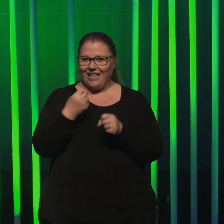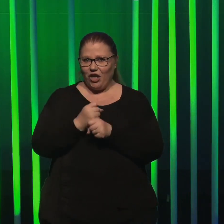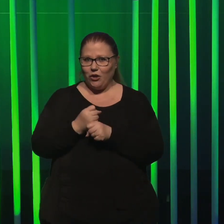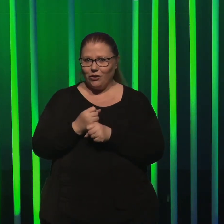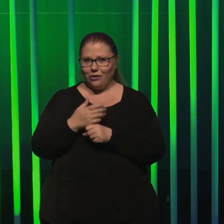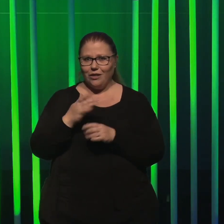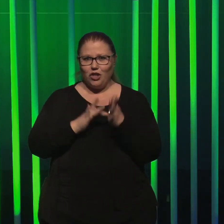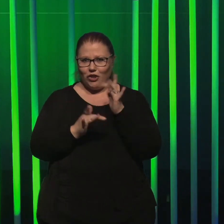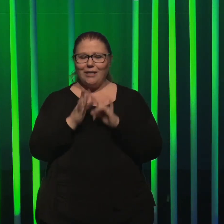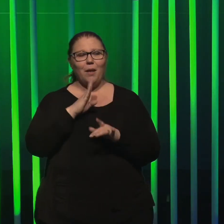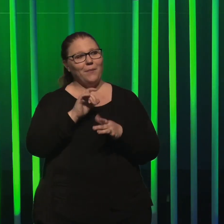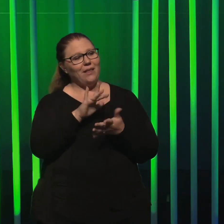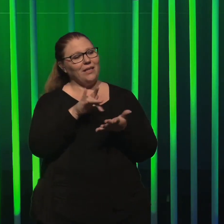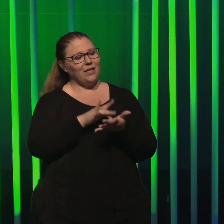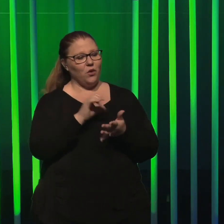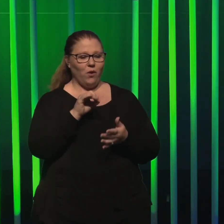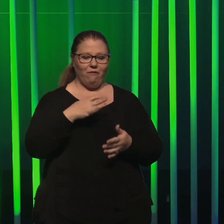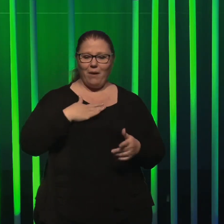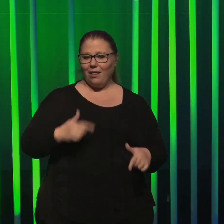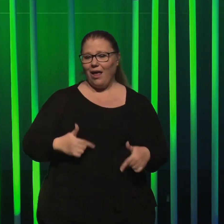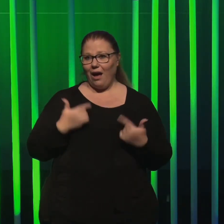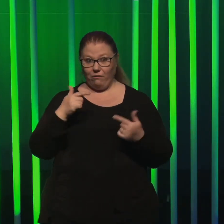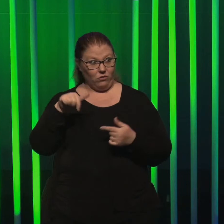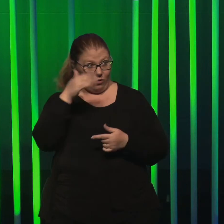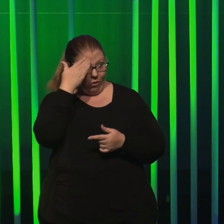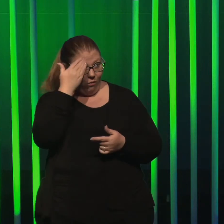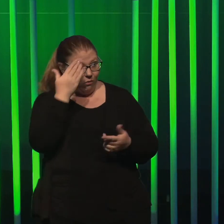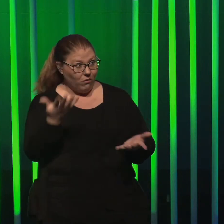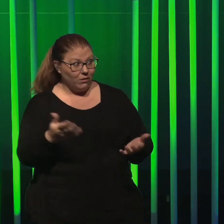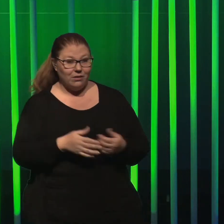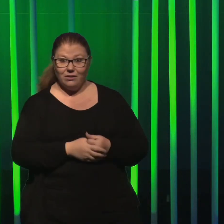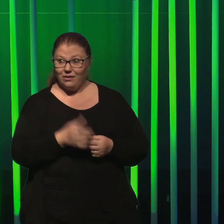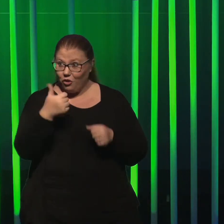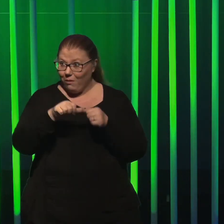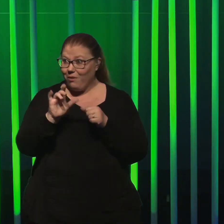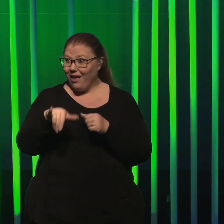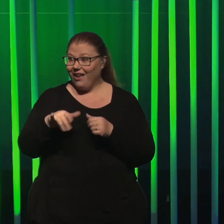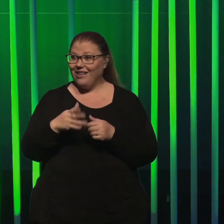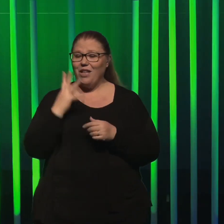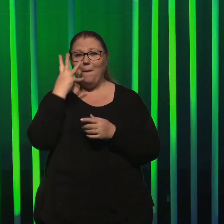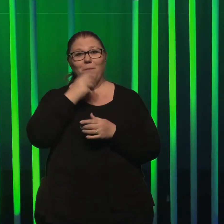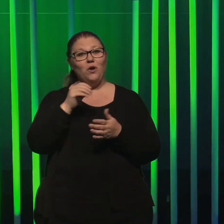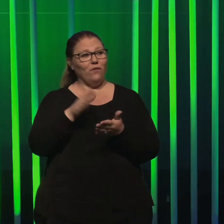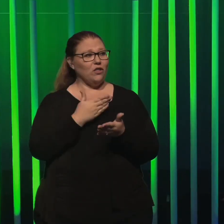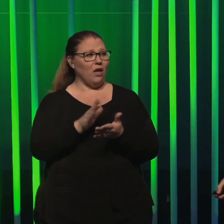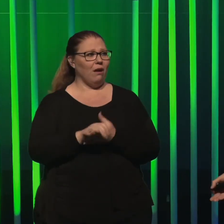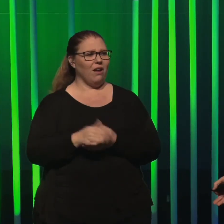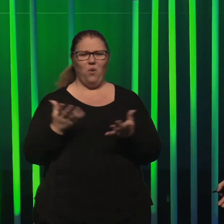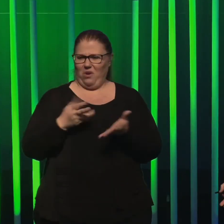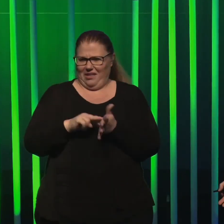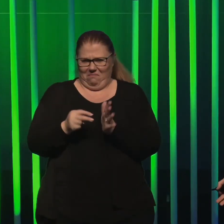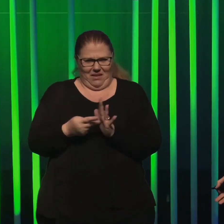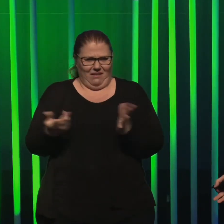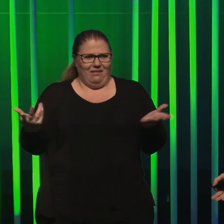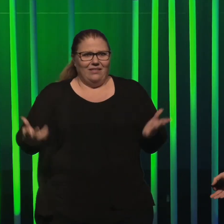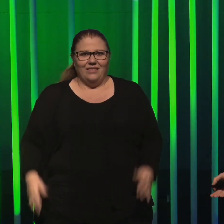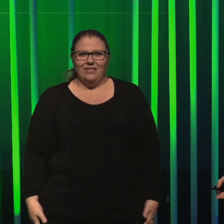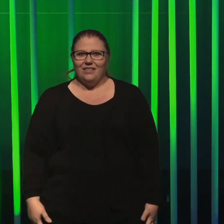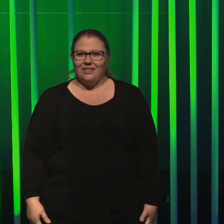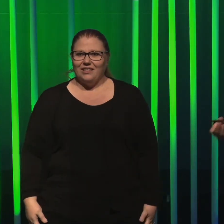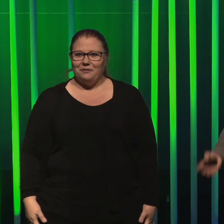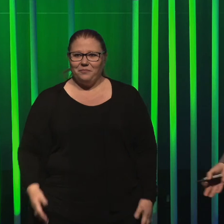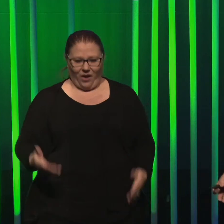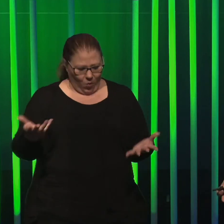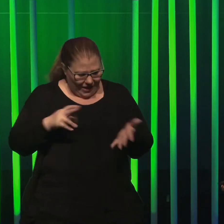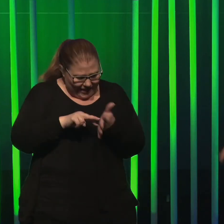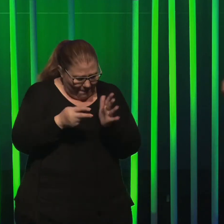Jesus be the center of my life. Do you remember that? Jesus, it's a beautiful song. What does that mean? Like, what does